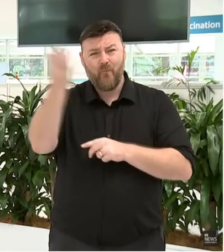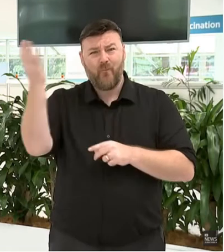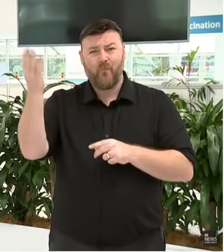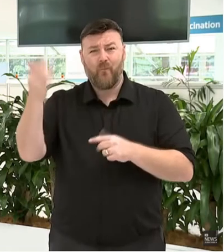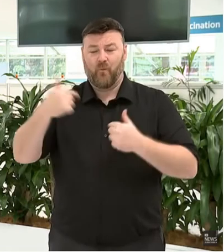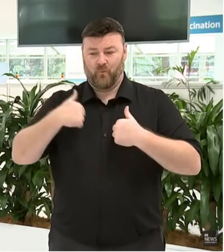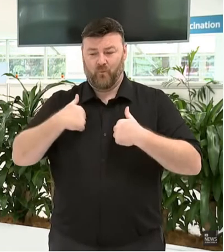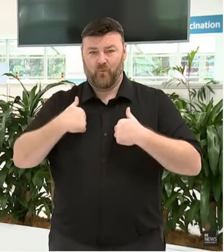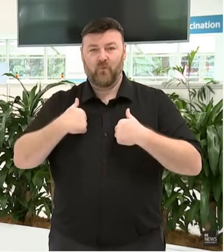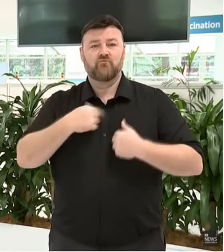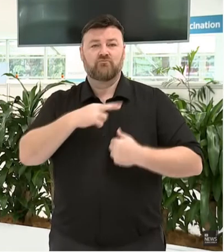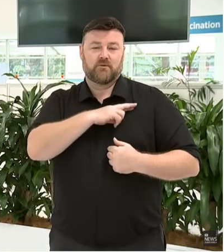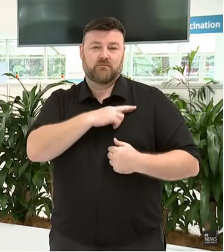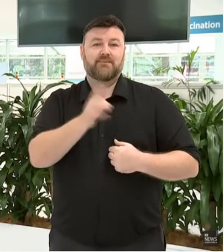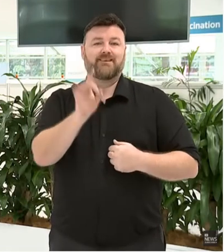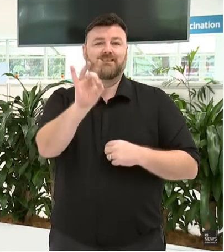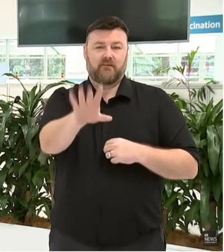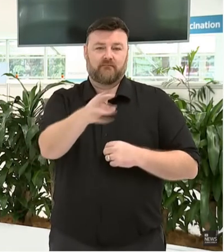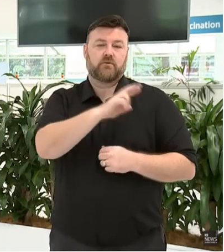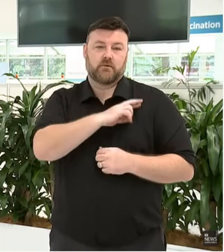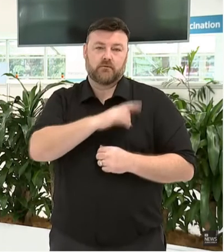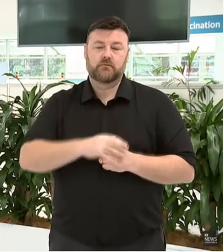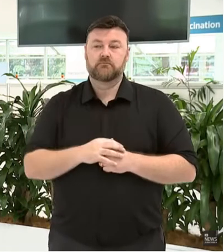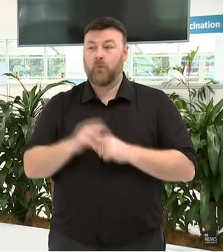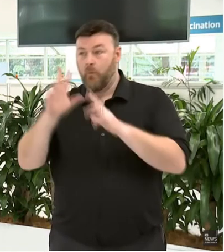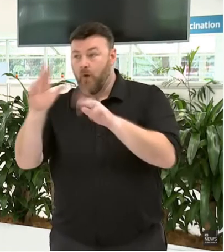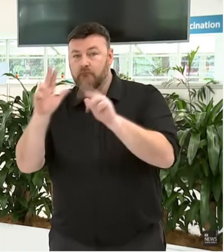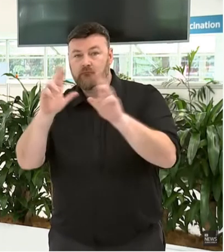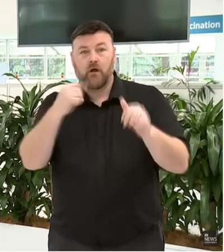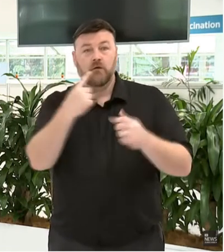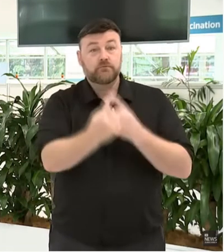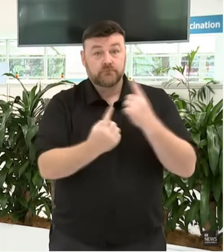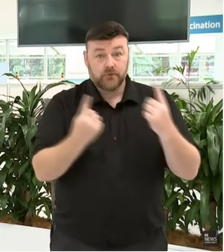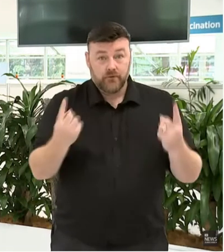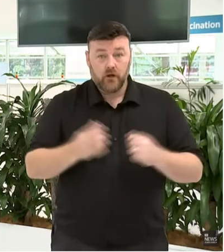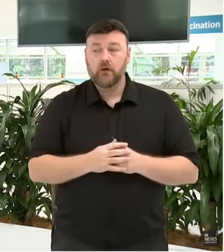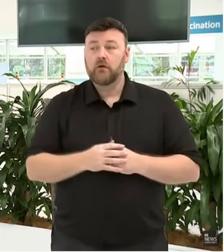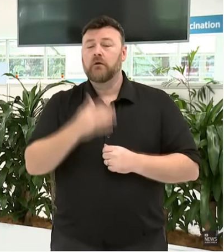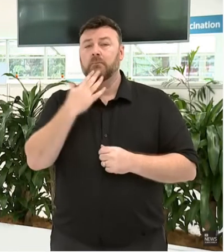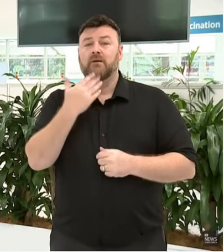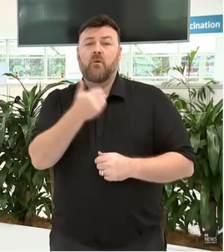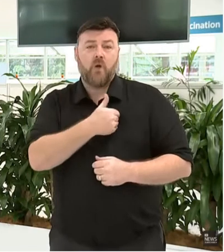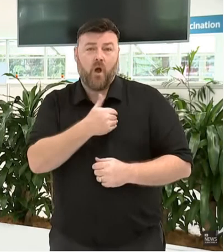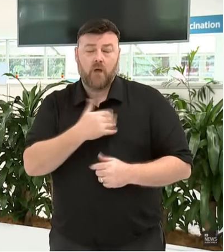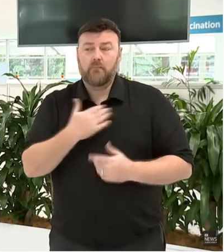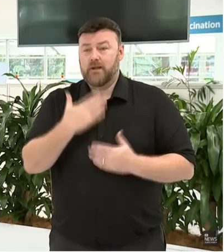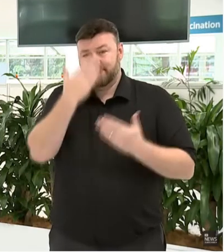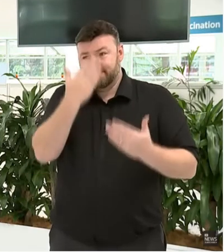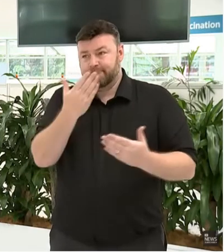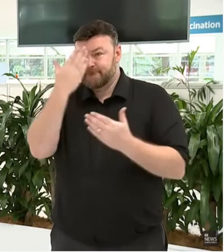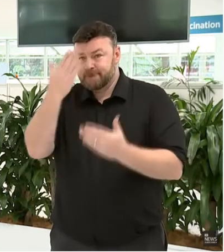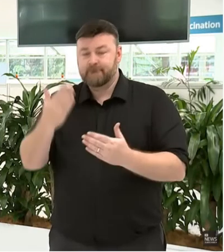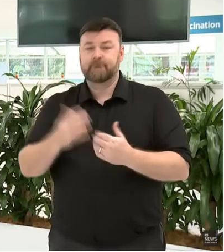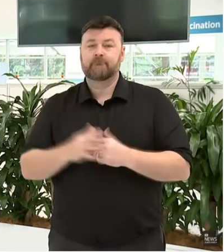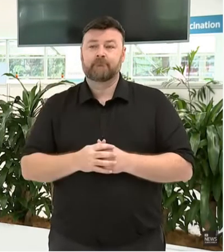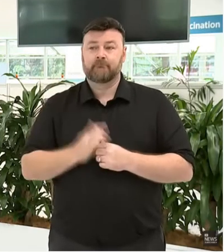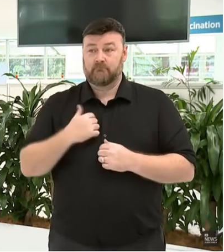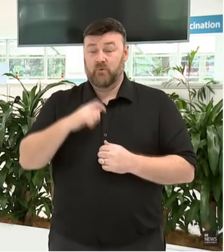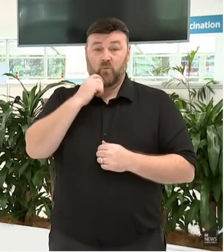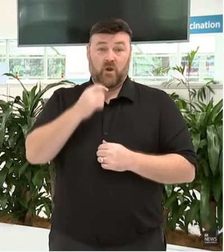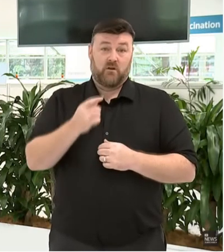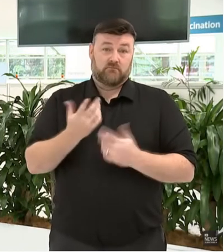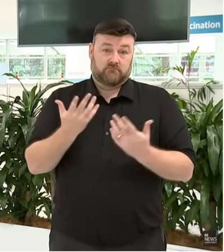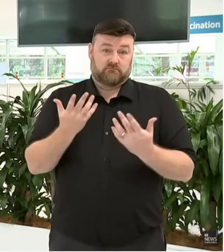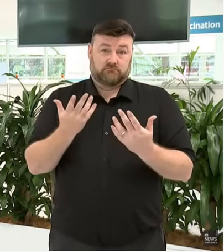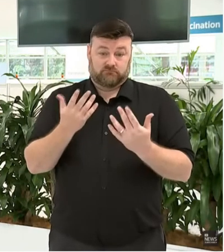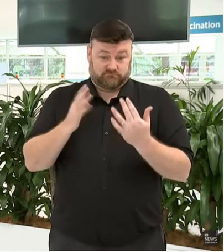personal responsibility, look out for one another, treat people with kindness and respect over this holiday period, and we're going to get through it. Yes, there are